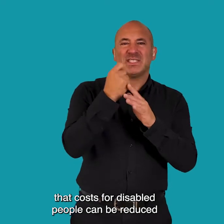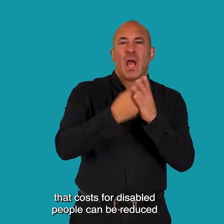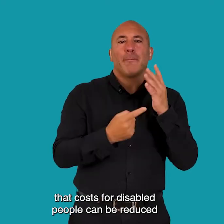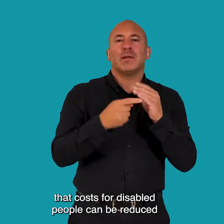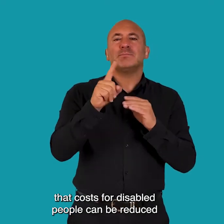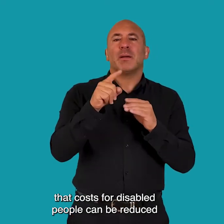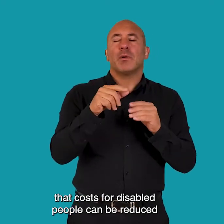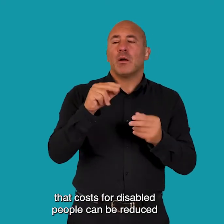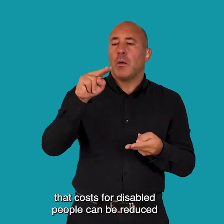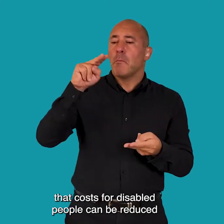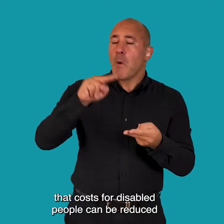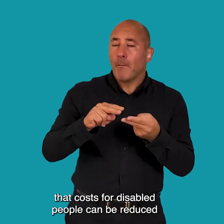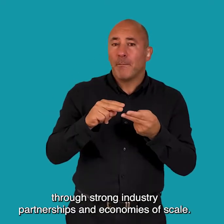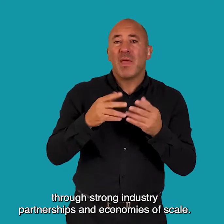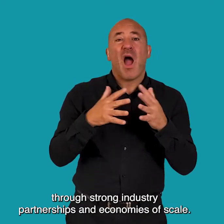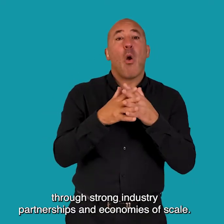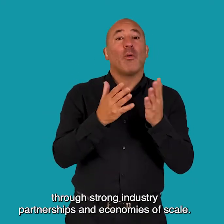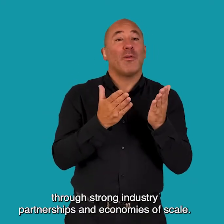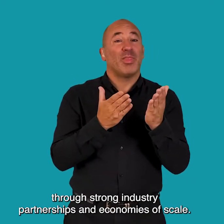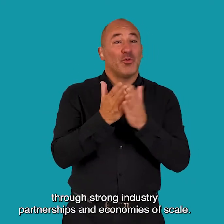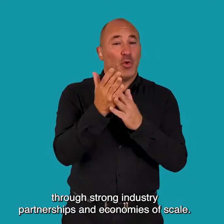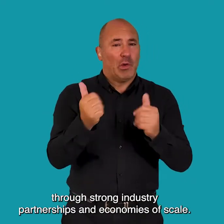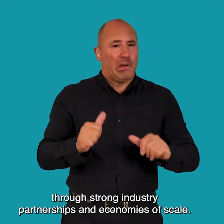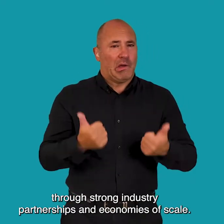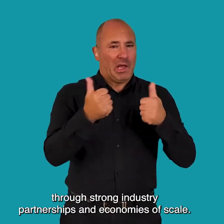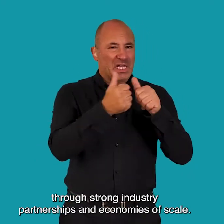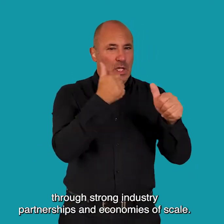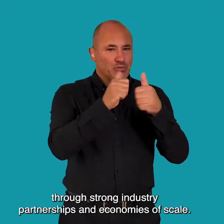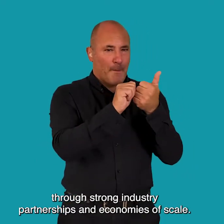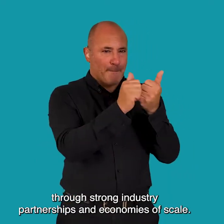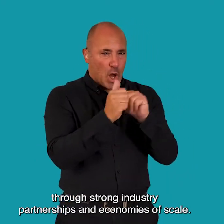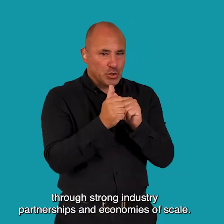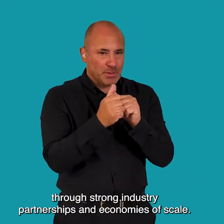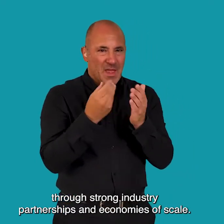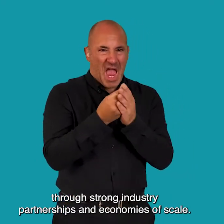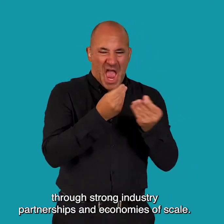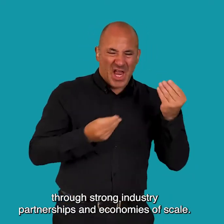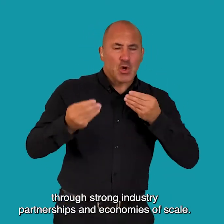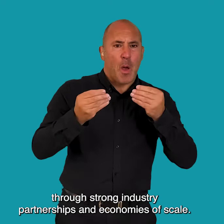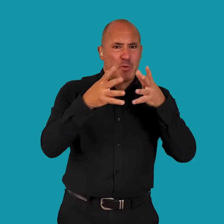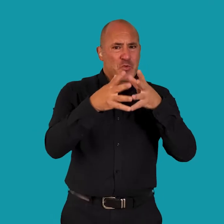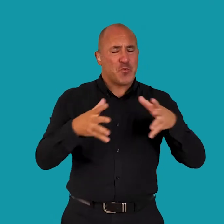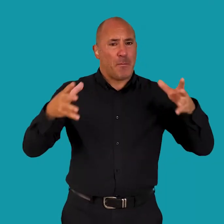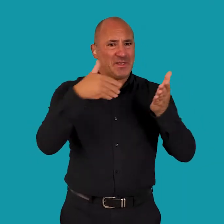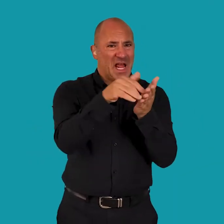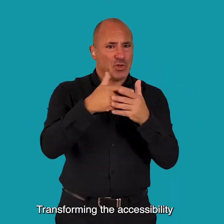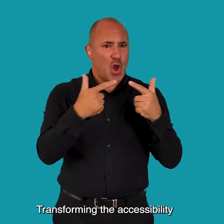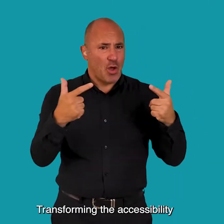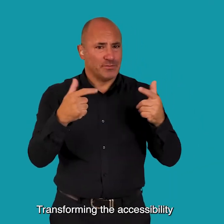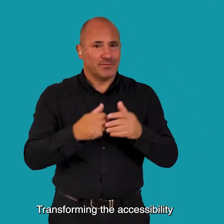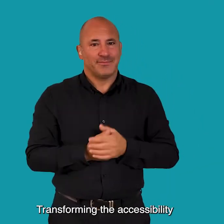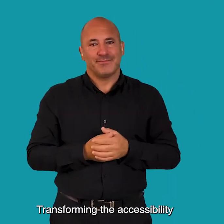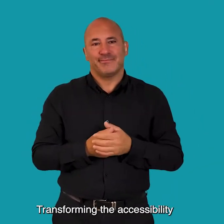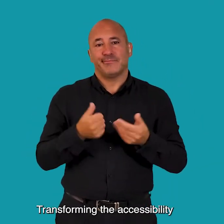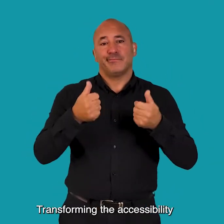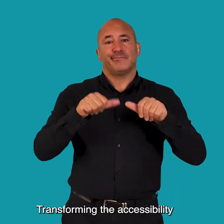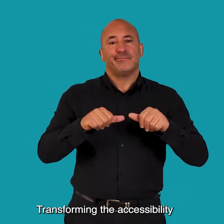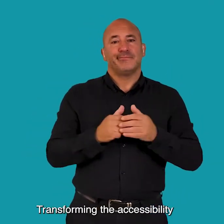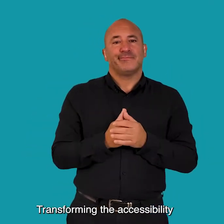people can be reduced, through strong industry partnerships and economies of scale. Transforming the accessibility